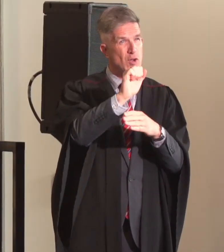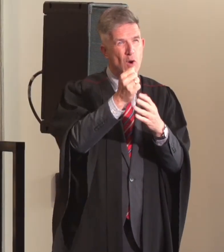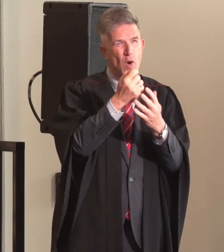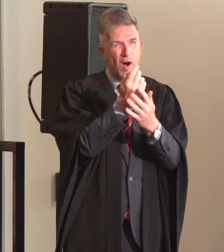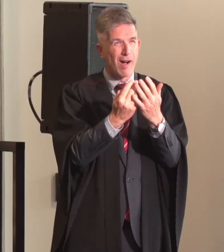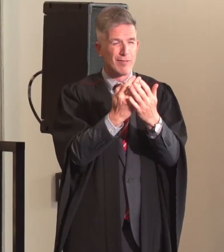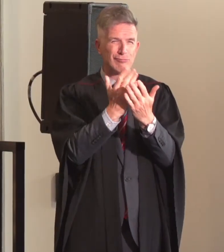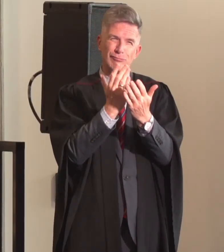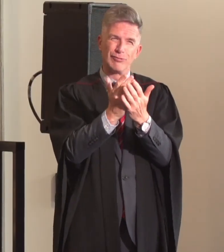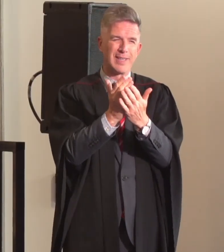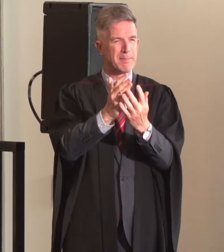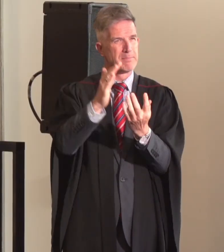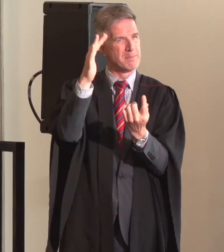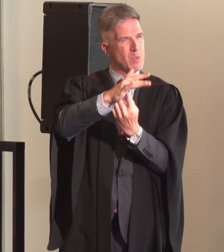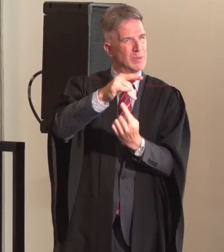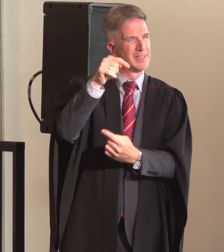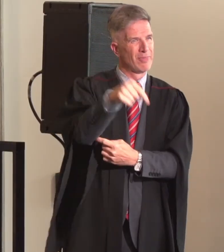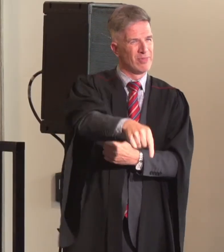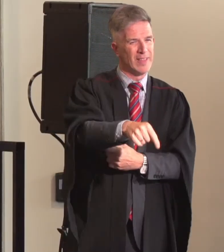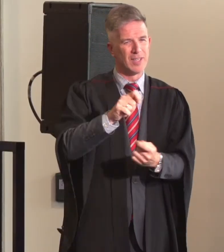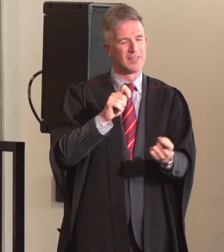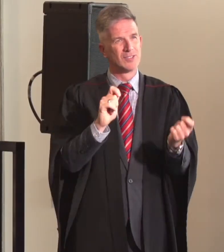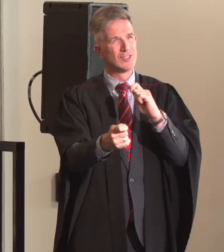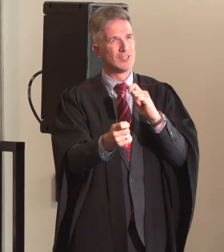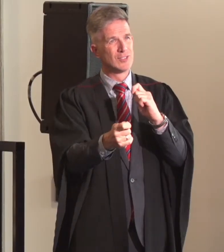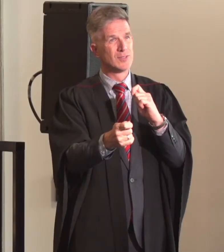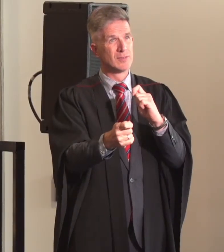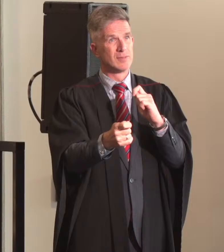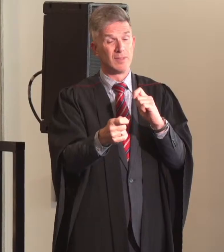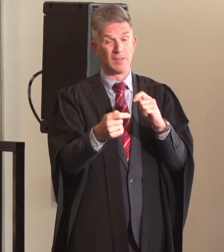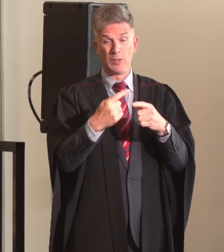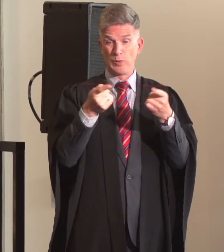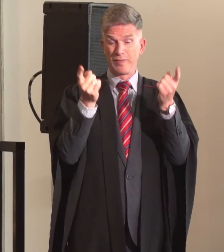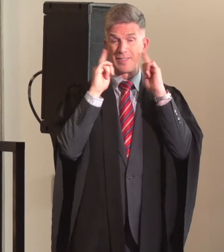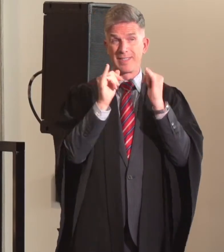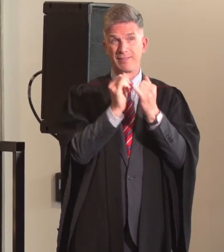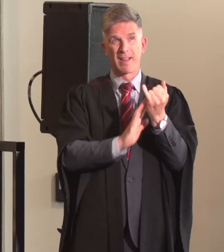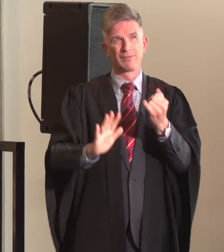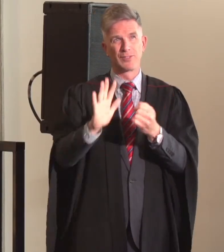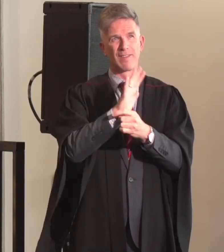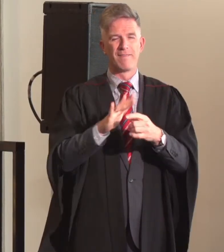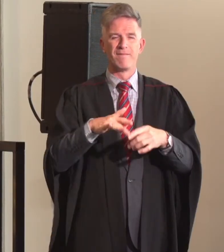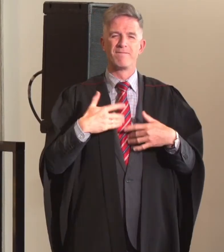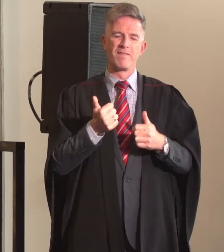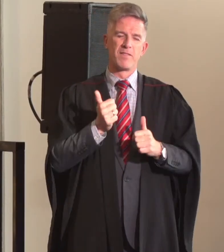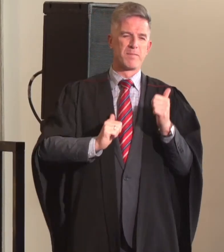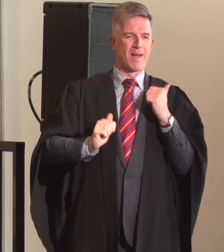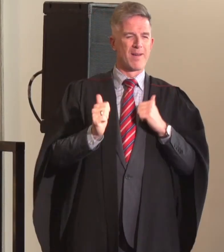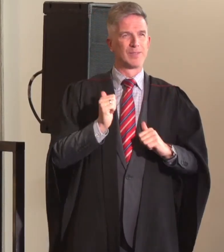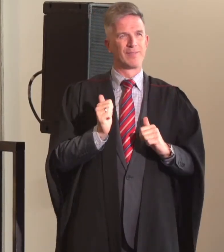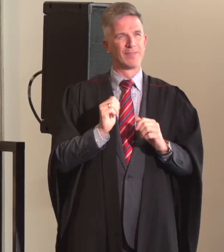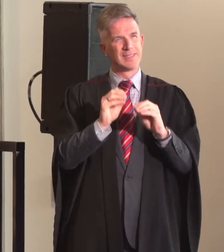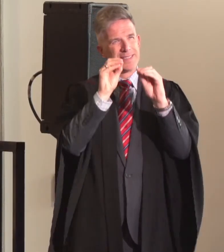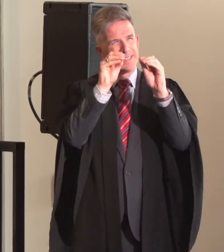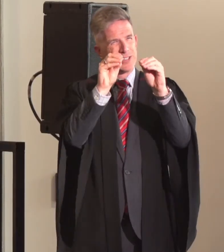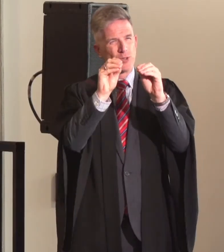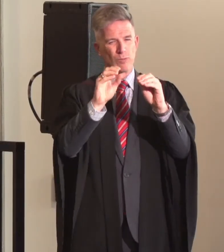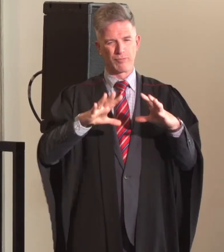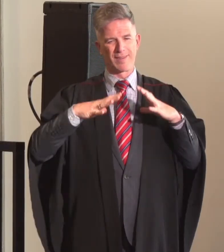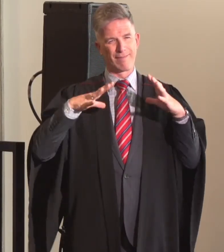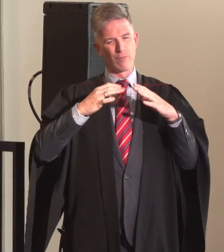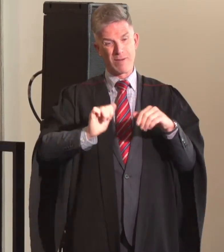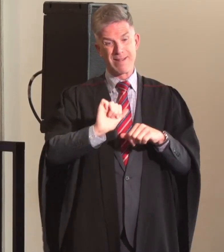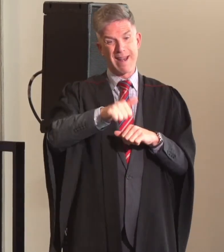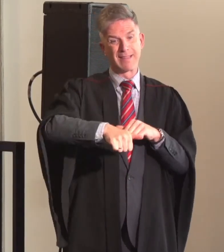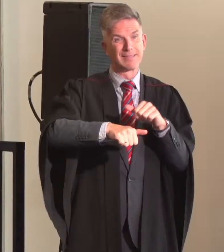right at the heart of that evolution. At University of Staffordshire, we're proud to deliver next generation education, which means preparing you not only